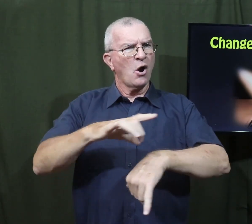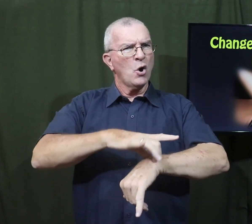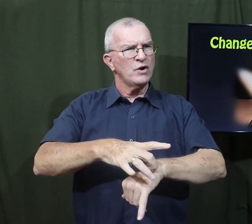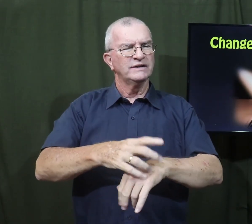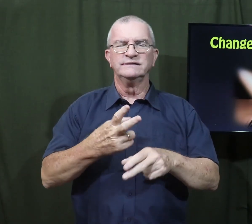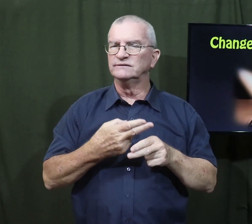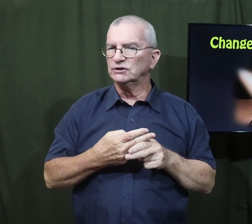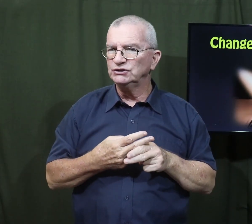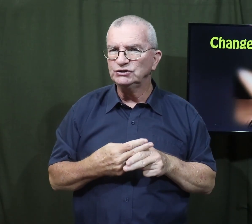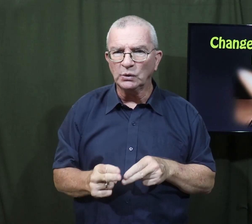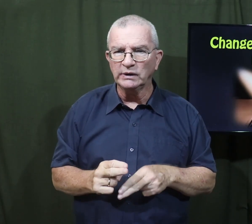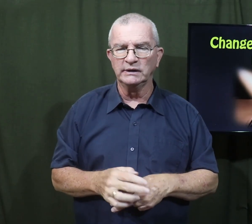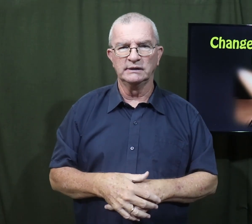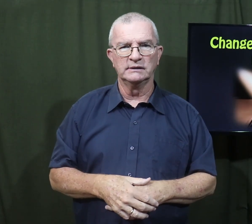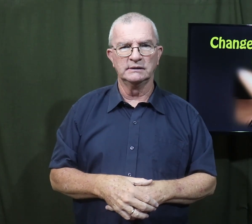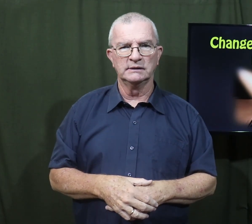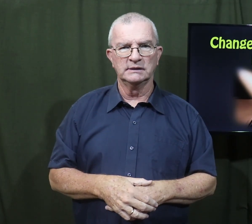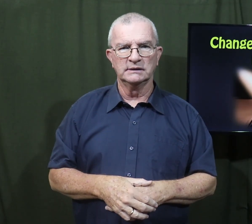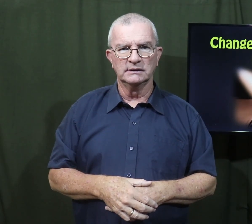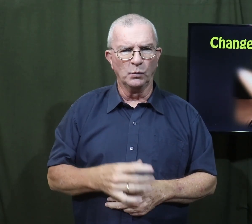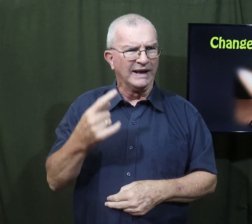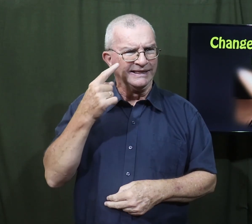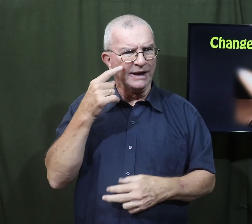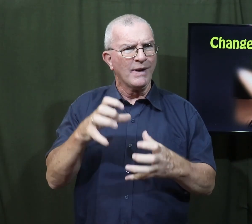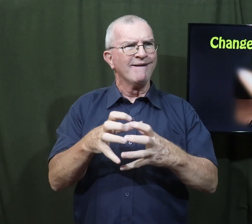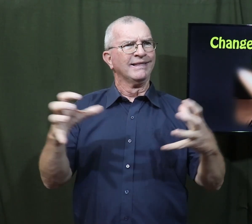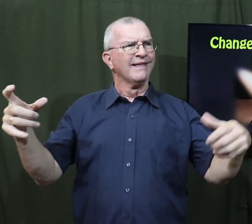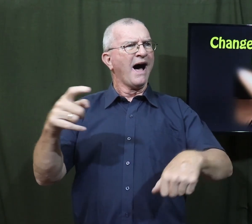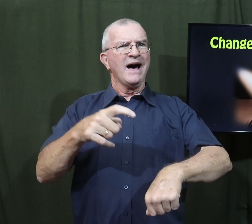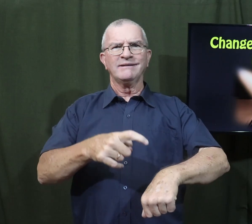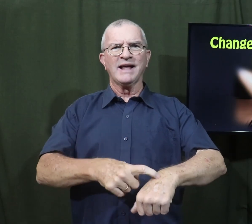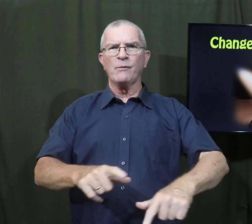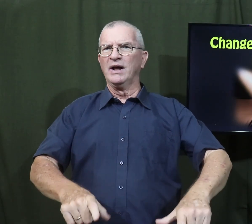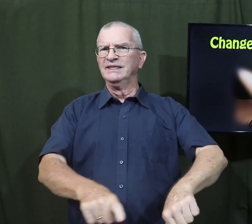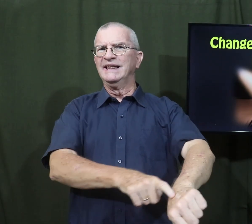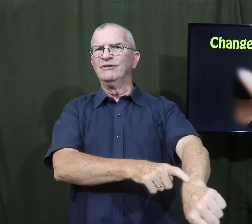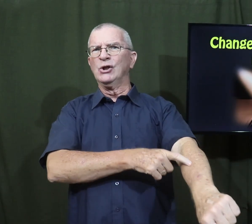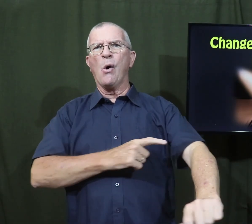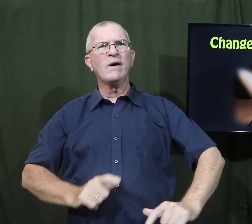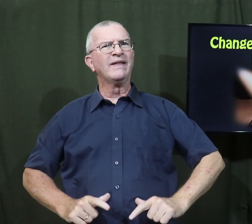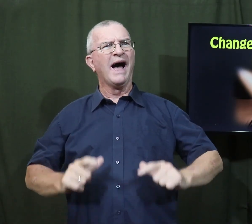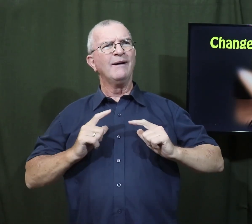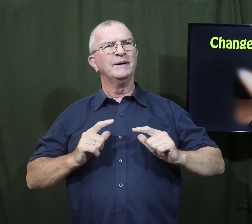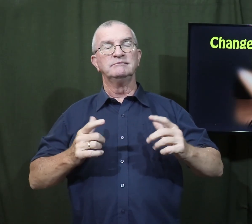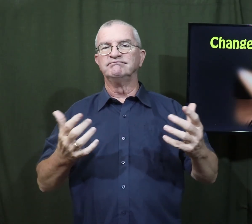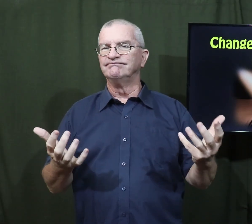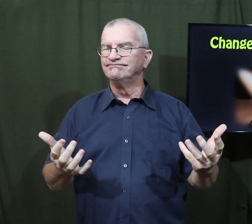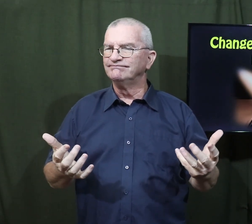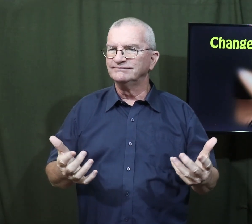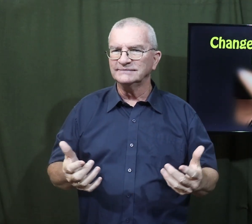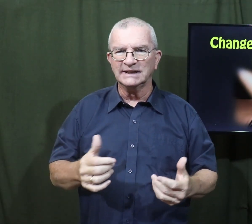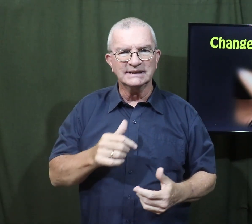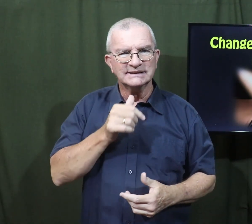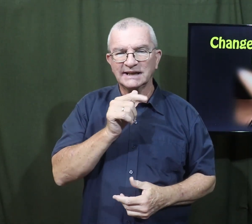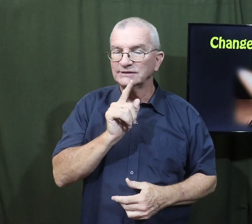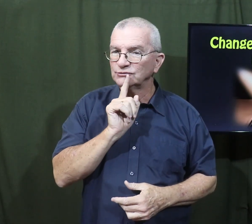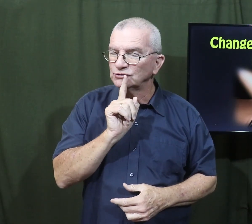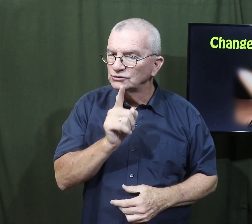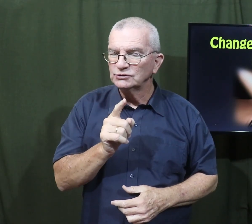Our time here on earth is very short. We think we have a lot of time. We're going to live a long time, but it's